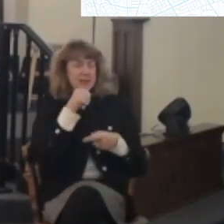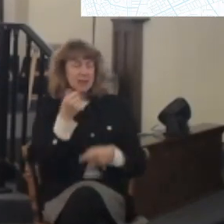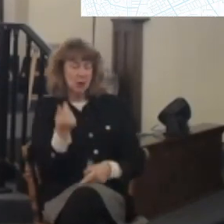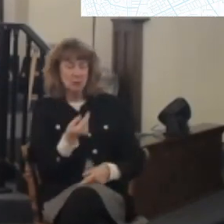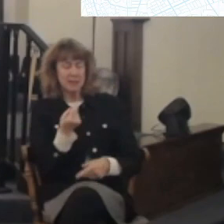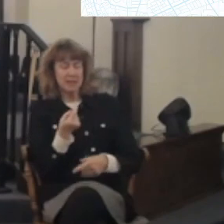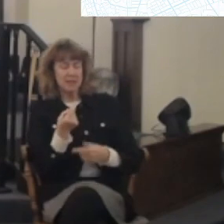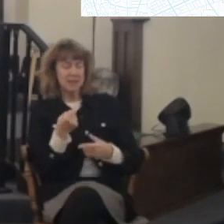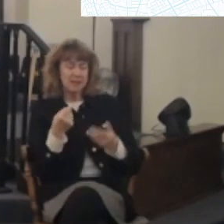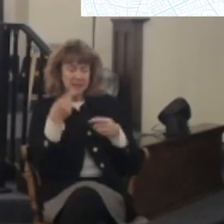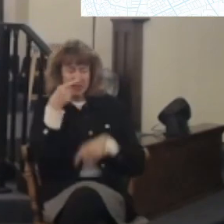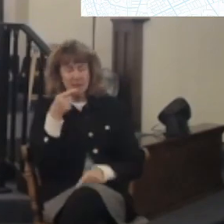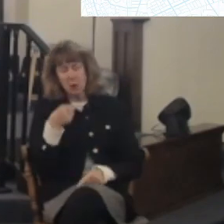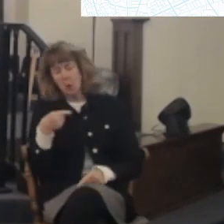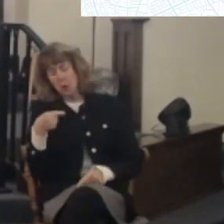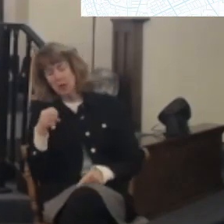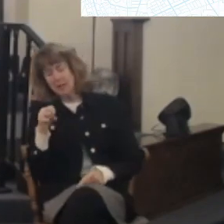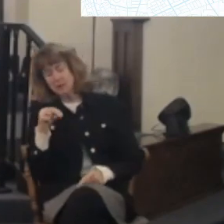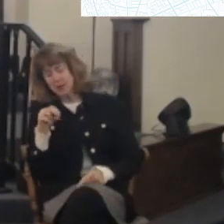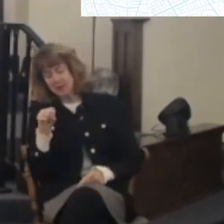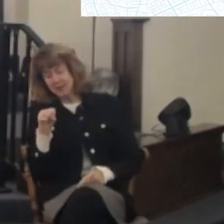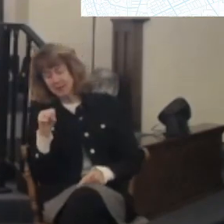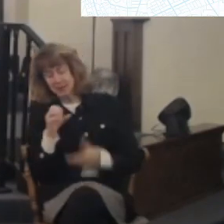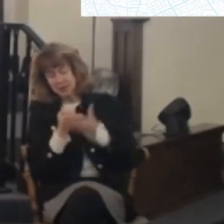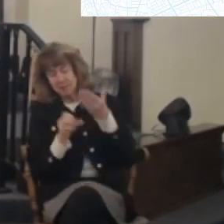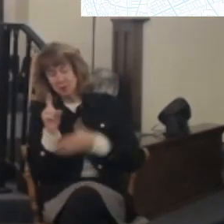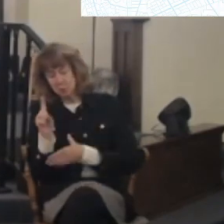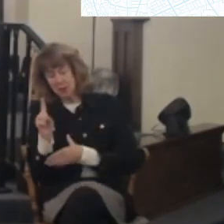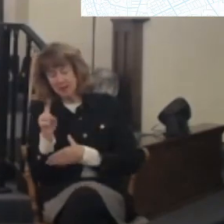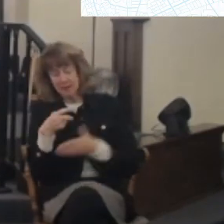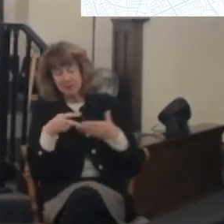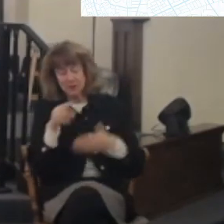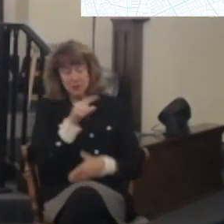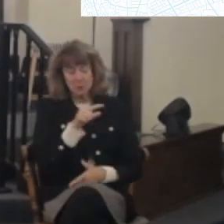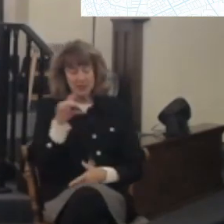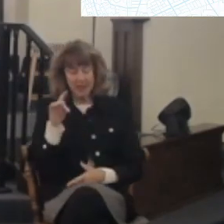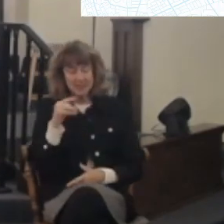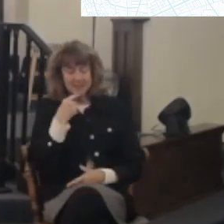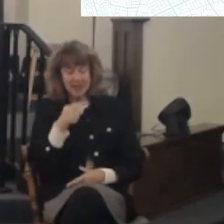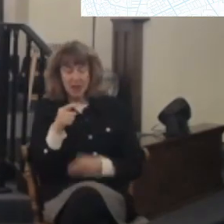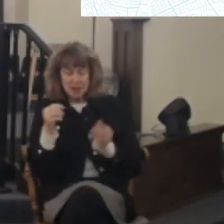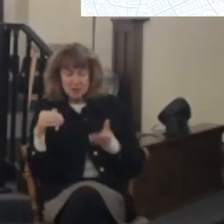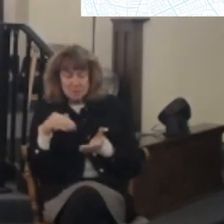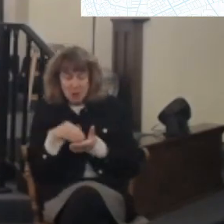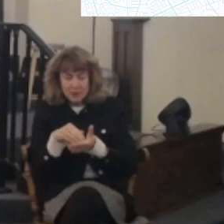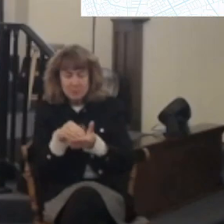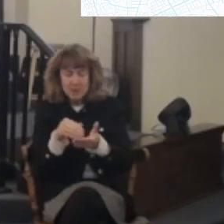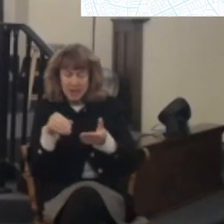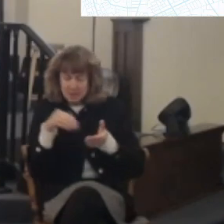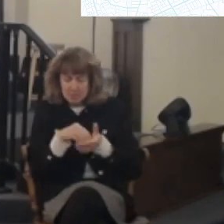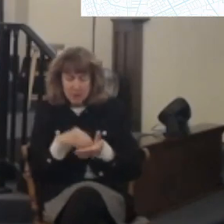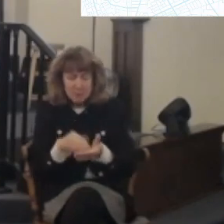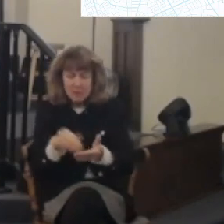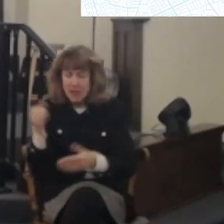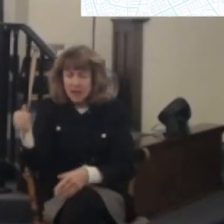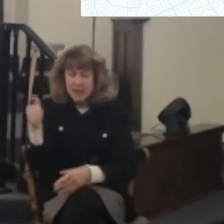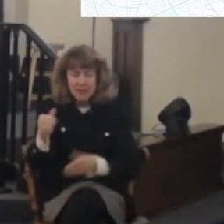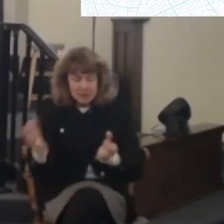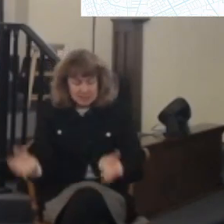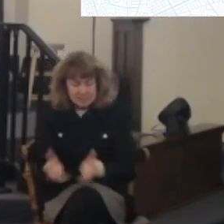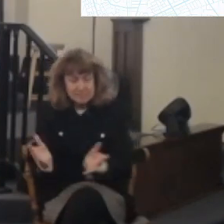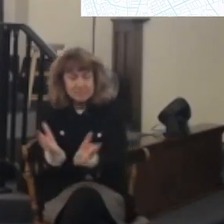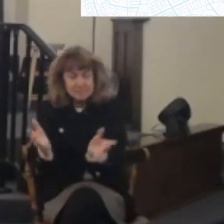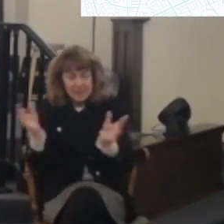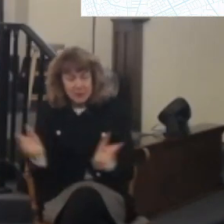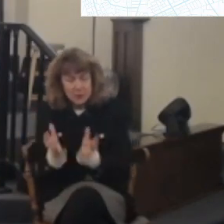echo Genesis 1:28, but also anticipates the end of the story. You see, right